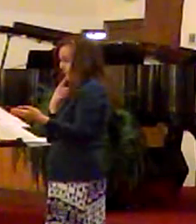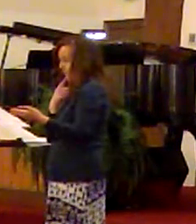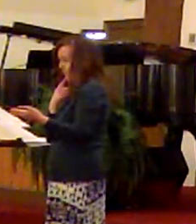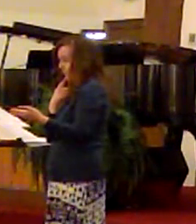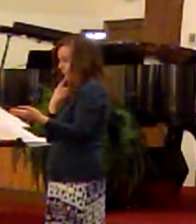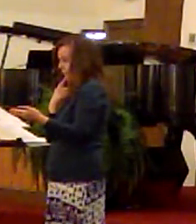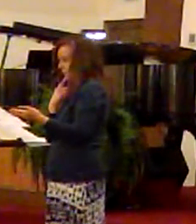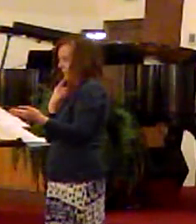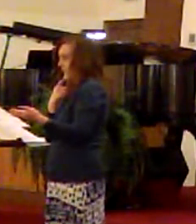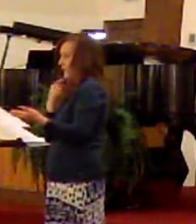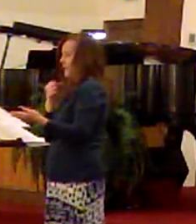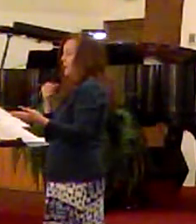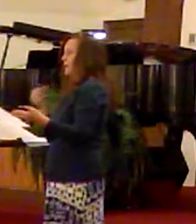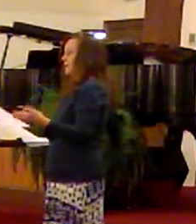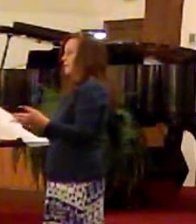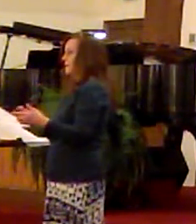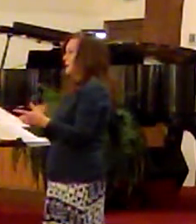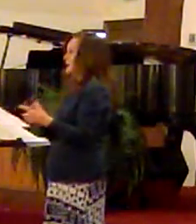it means.